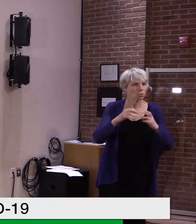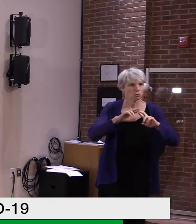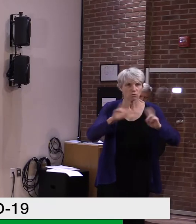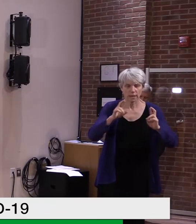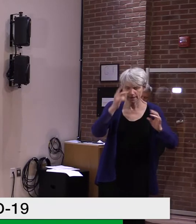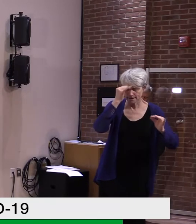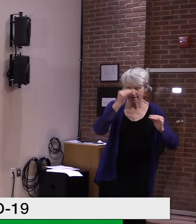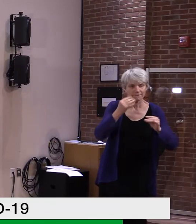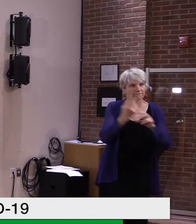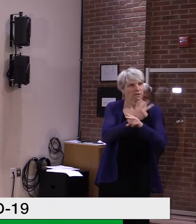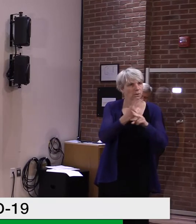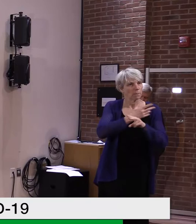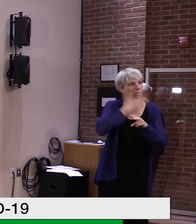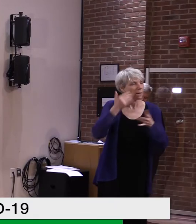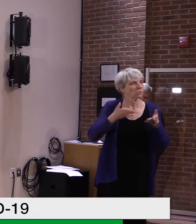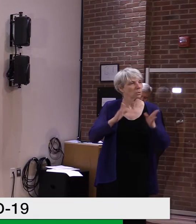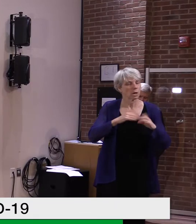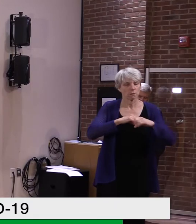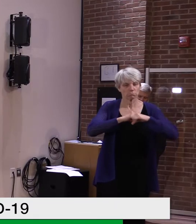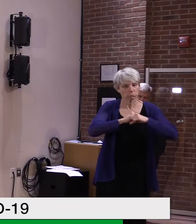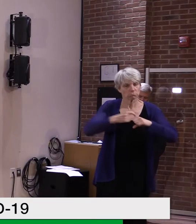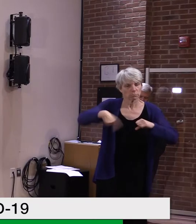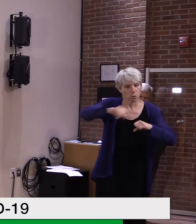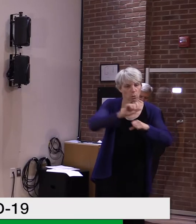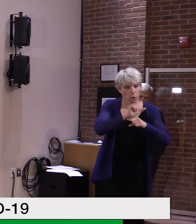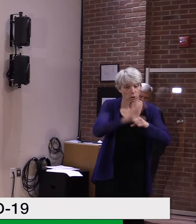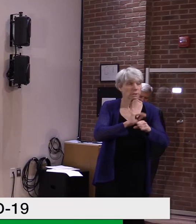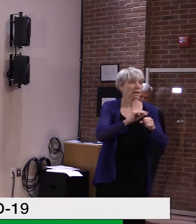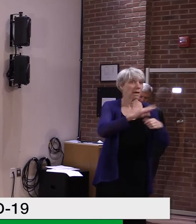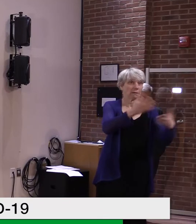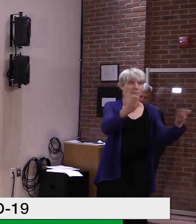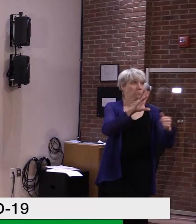be the best that it can possibly be for all of Vermont.